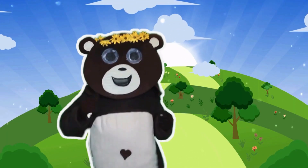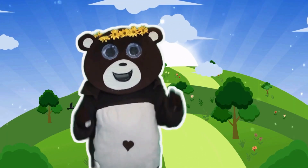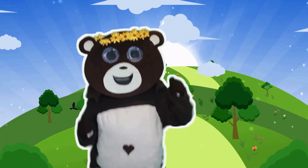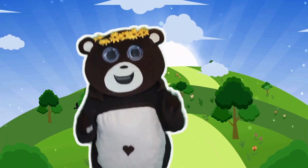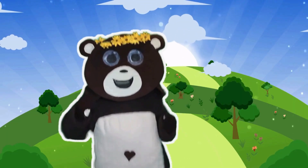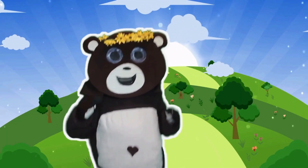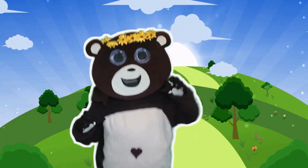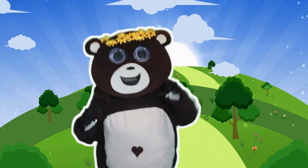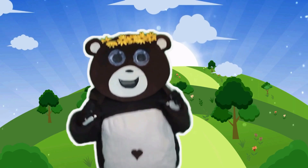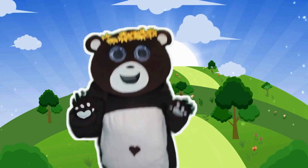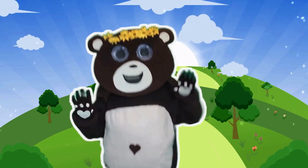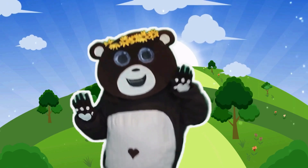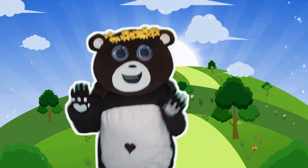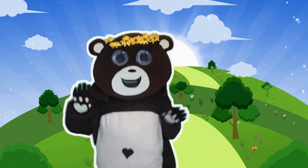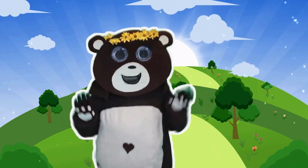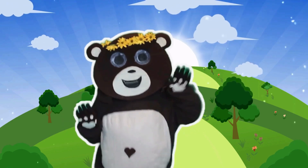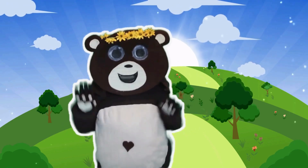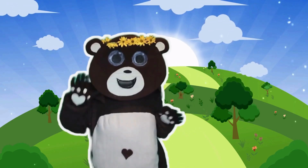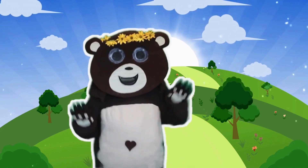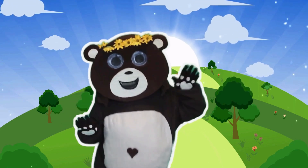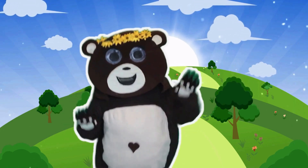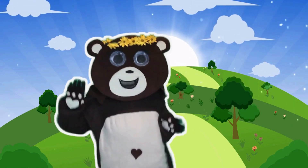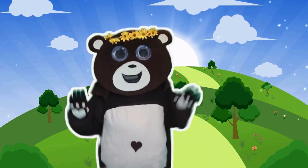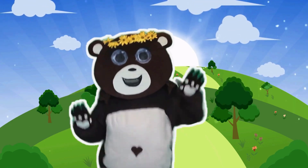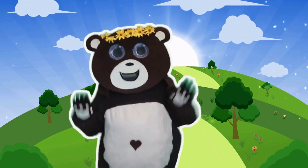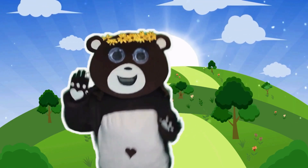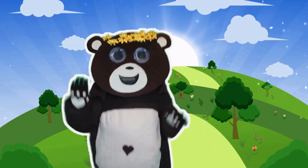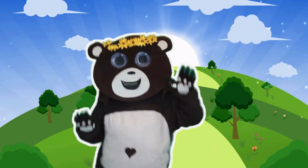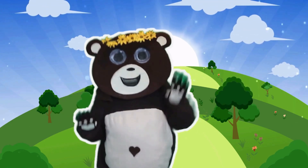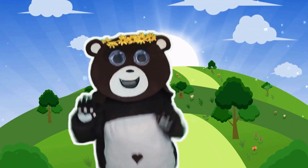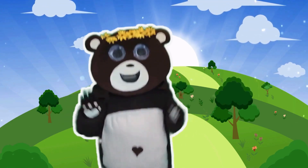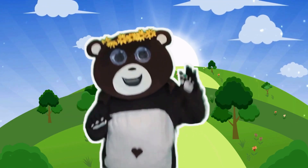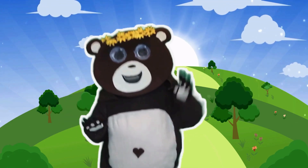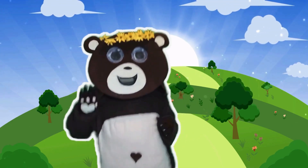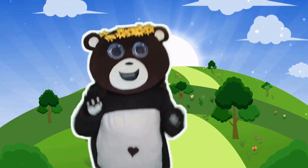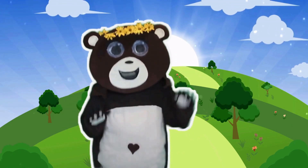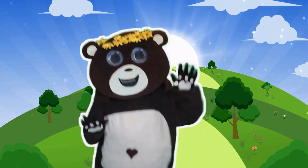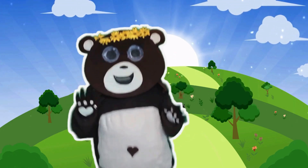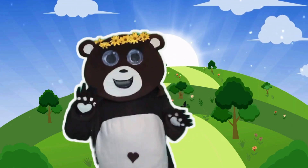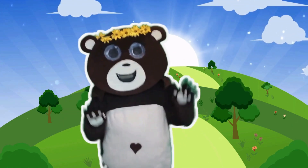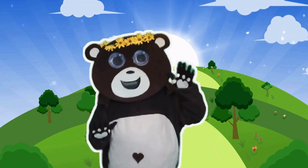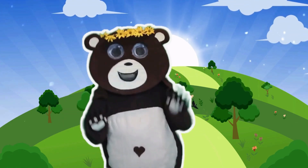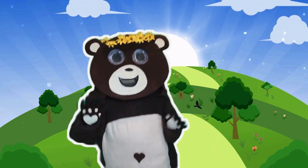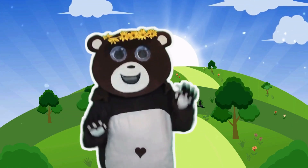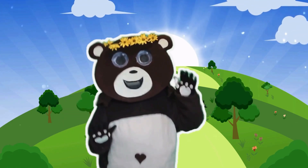E oma teti pea, aue, e oma mai.